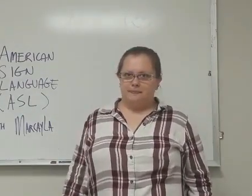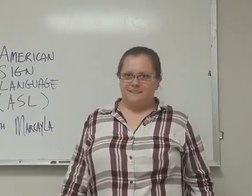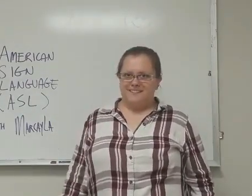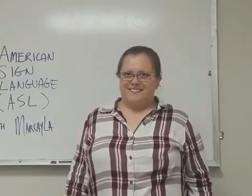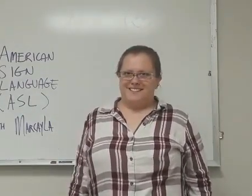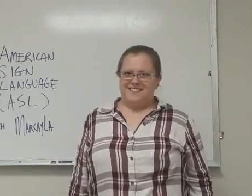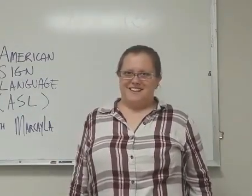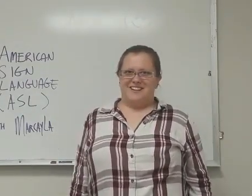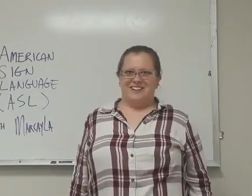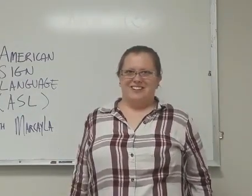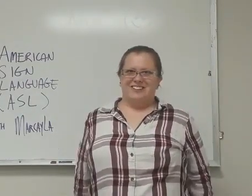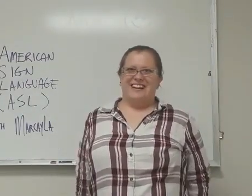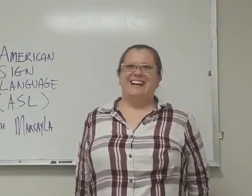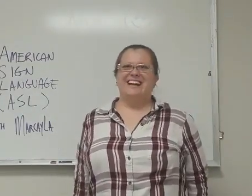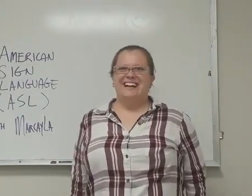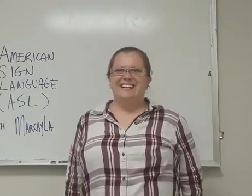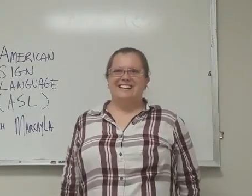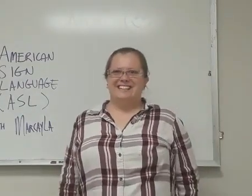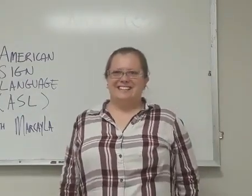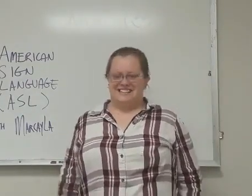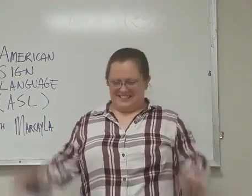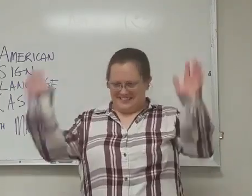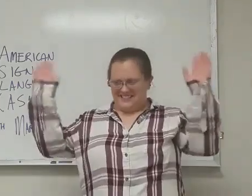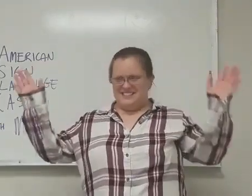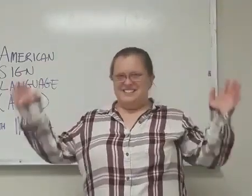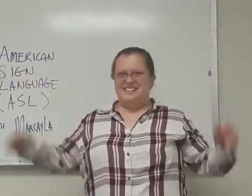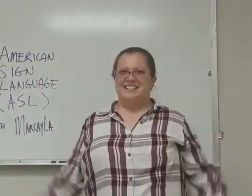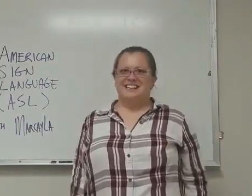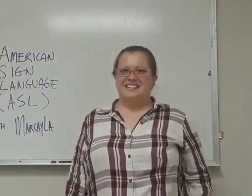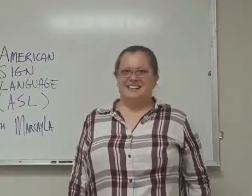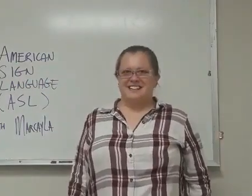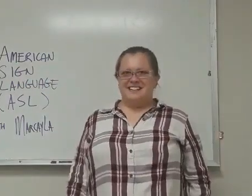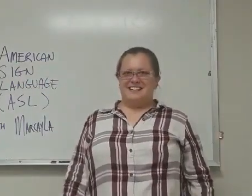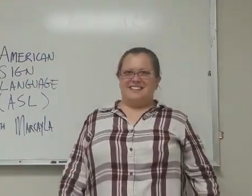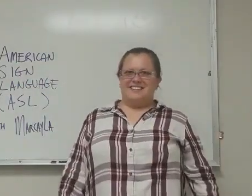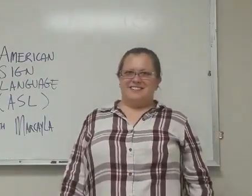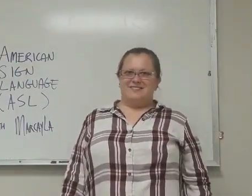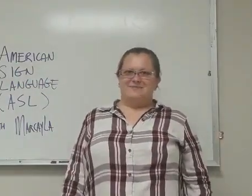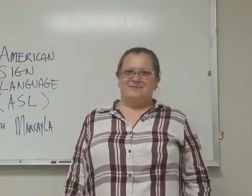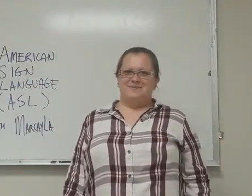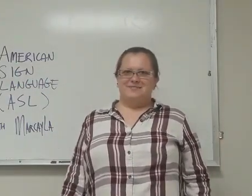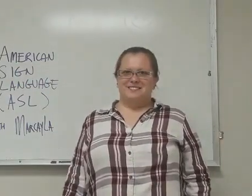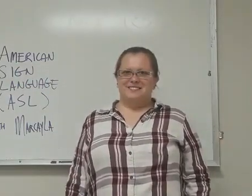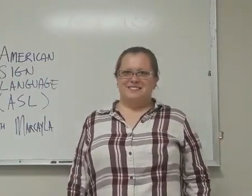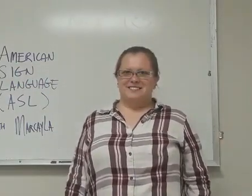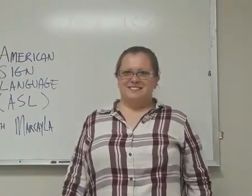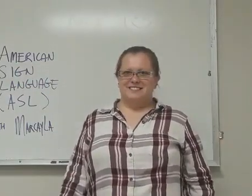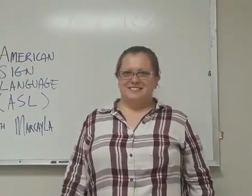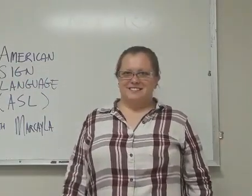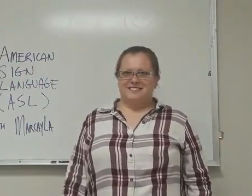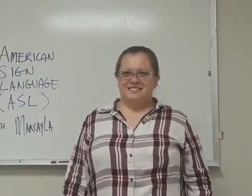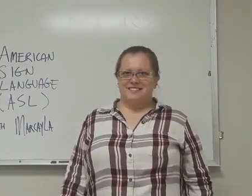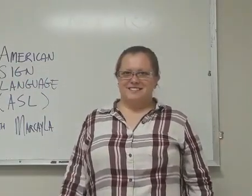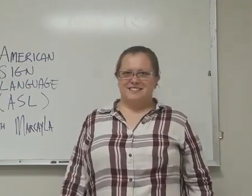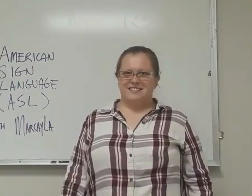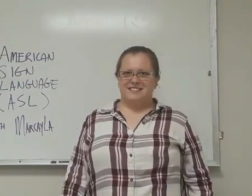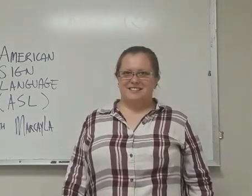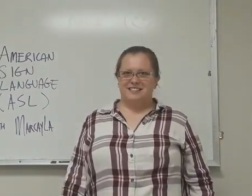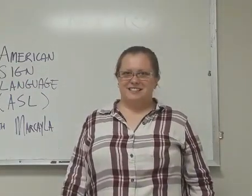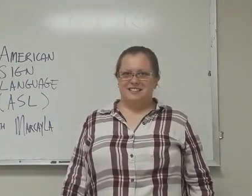very much. That was really amazing. So, guys, thank you for watching and our Teen Zone ASL. It's all ages, but hey, for all you